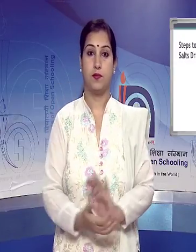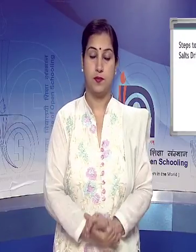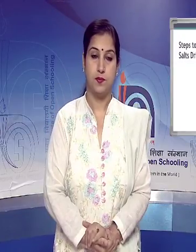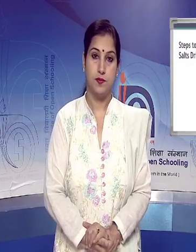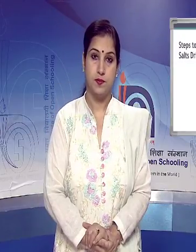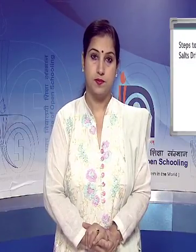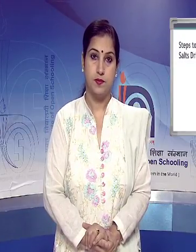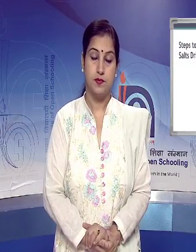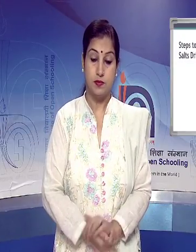Stir well.